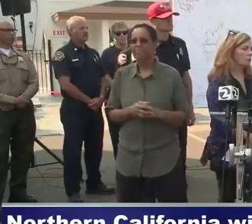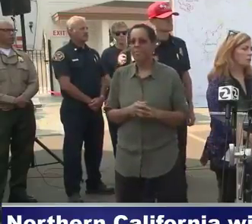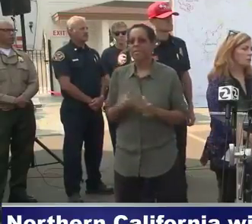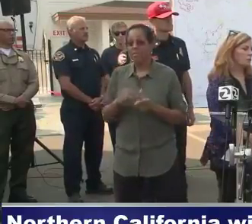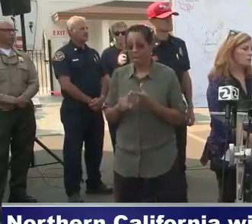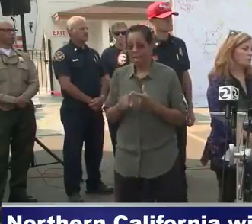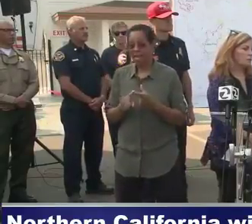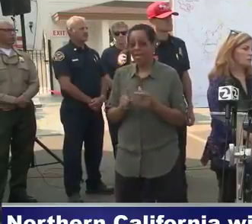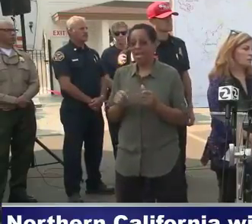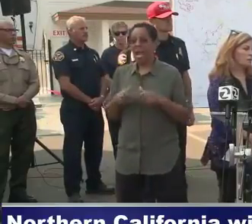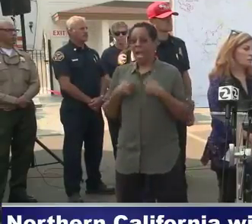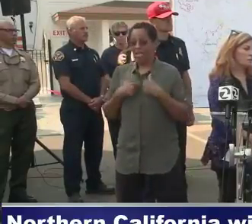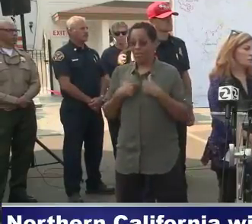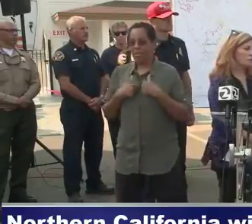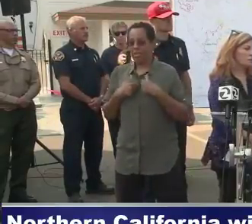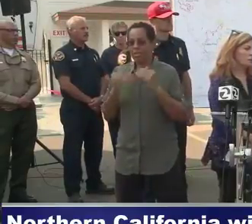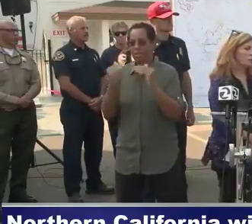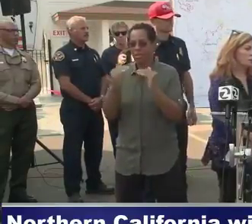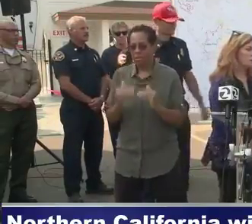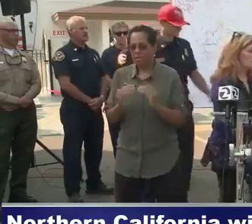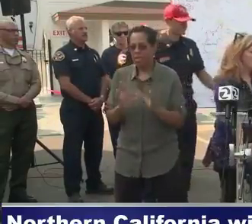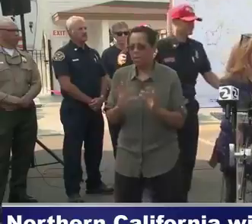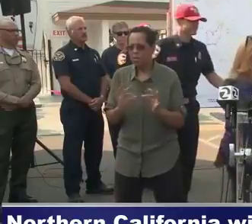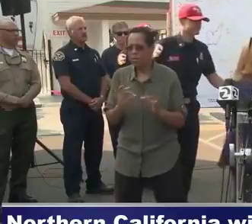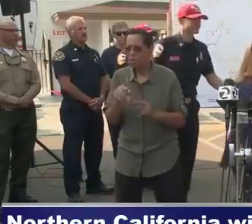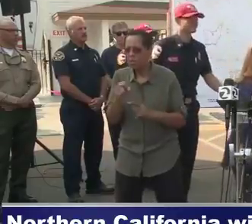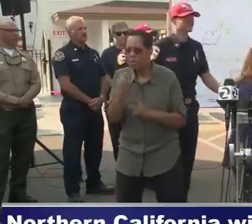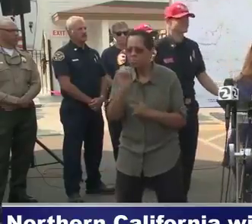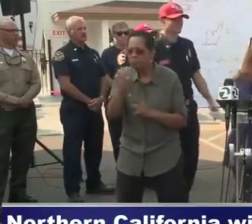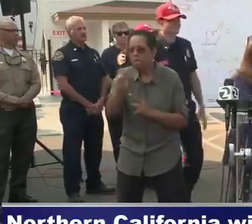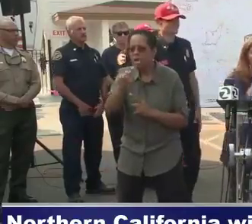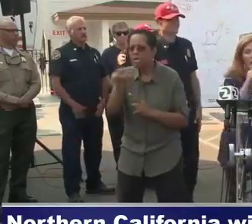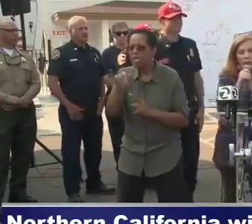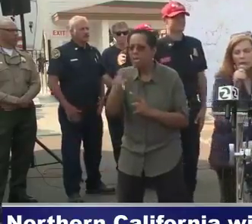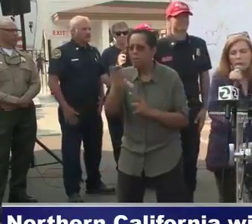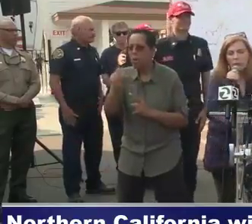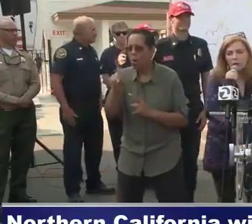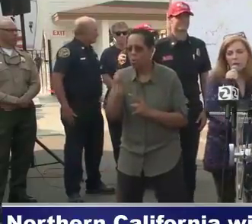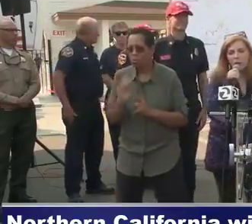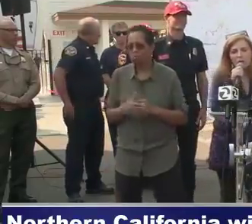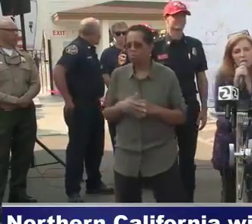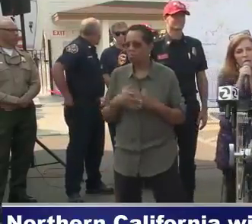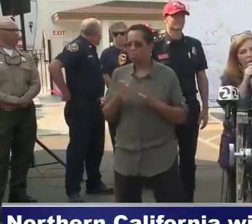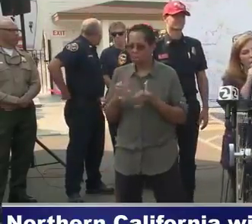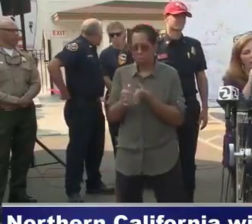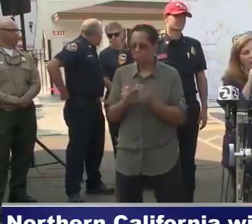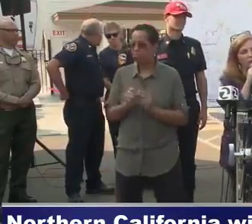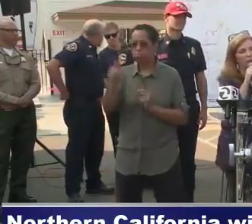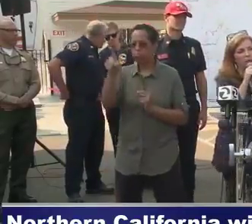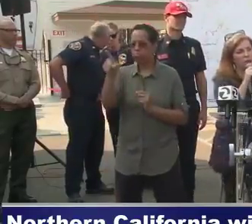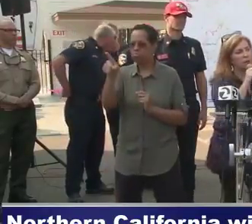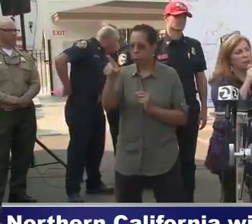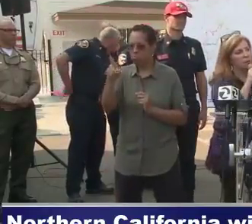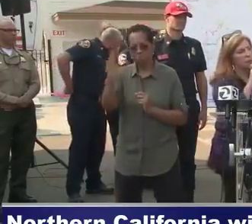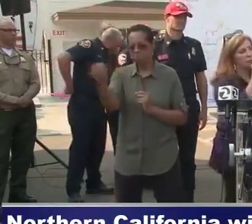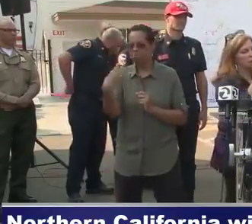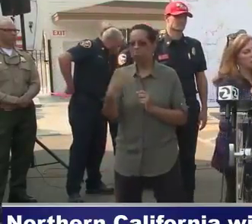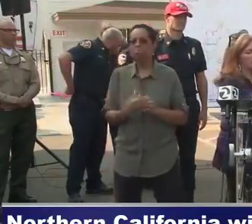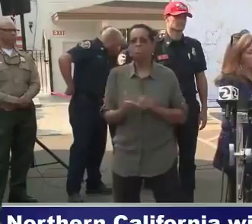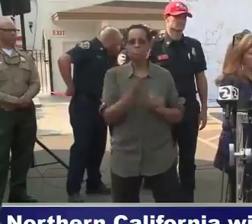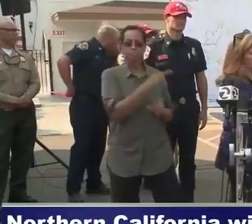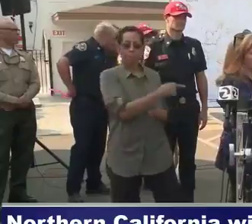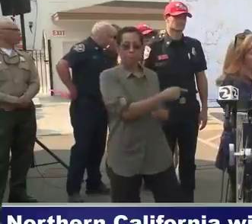when it's okay to go back to the evacuation areas. I have one more thing to add. People are very concerned about their animals. You